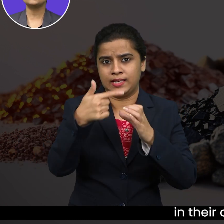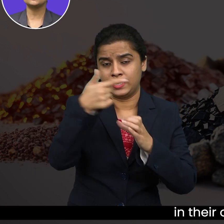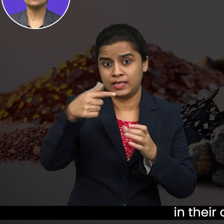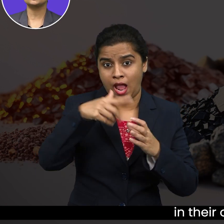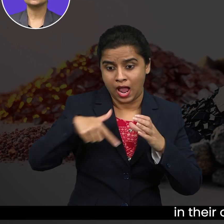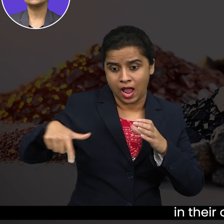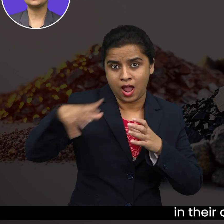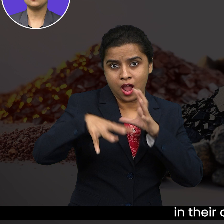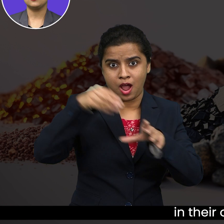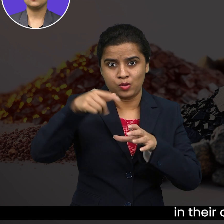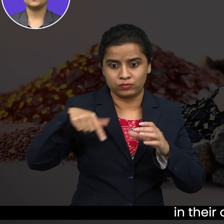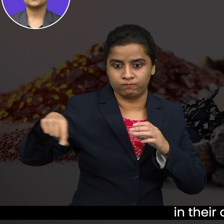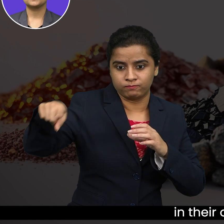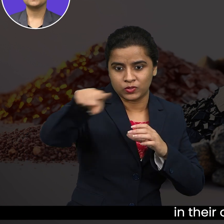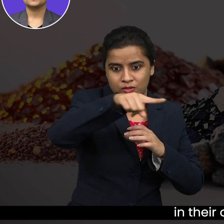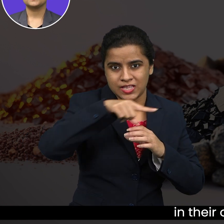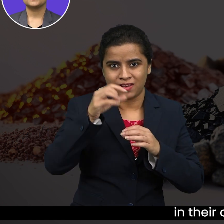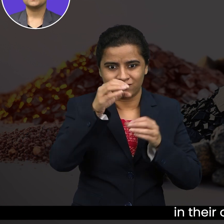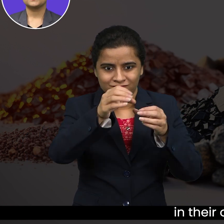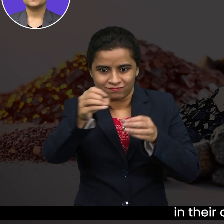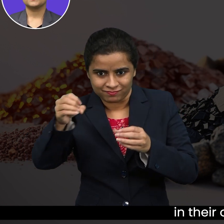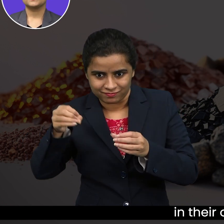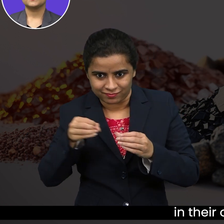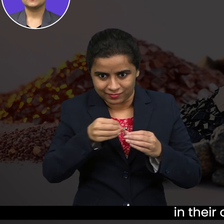their outermost shell.